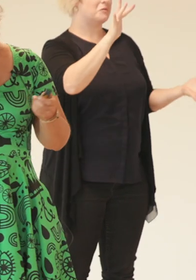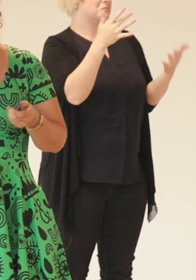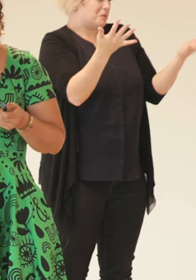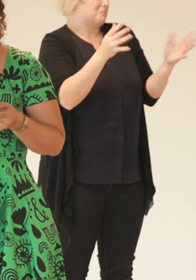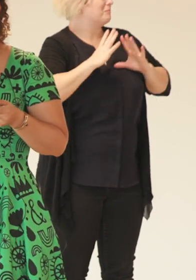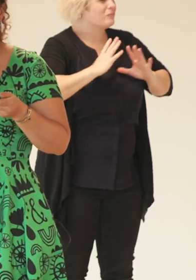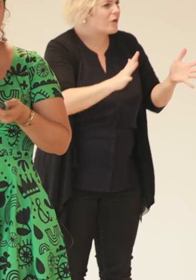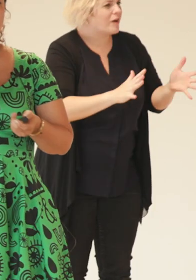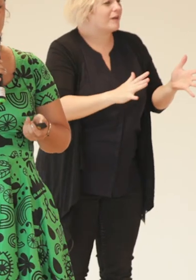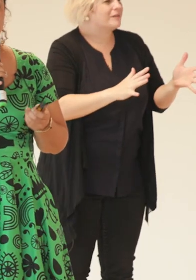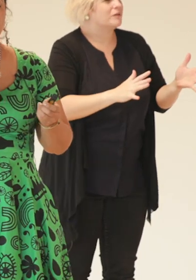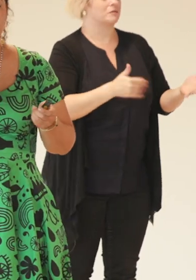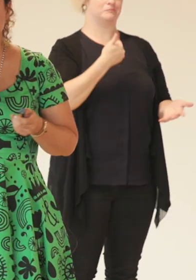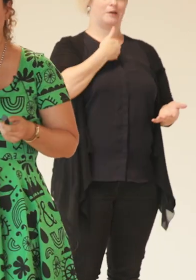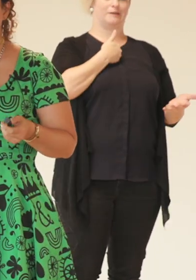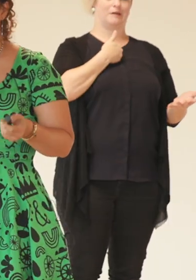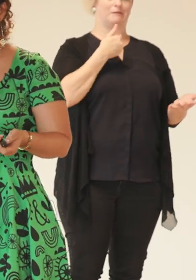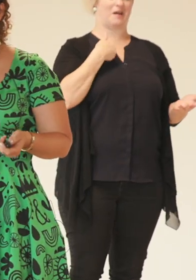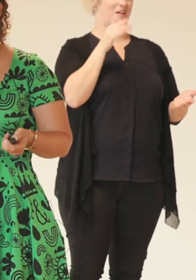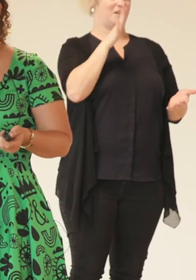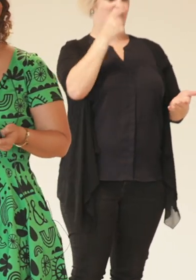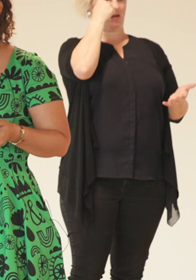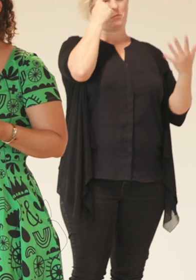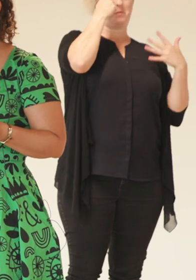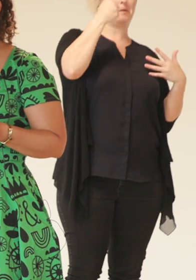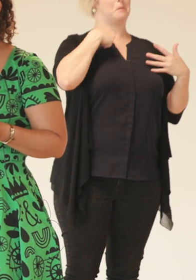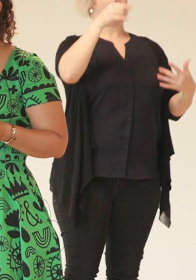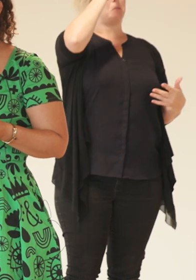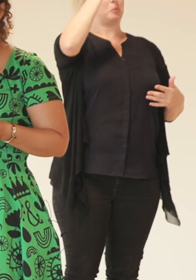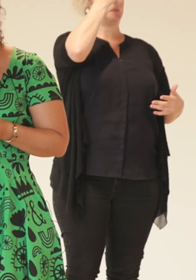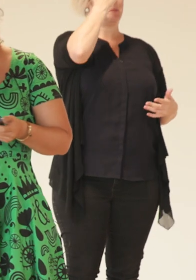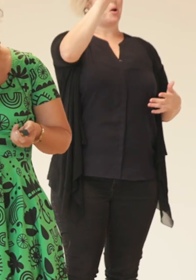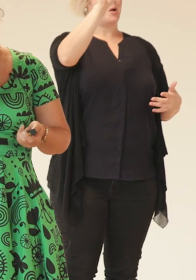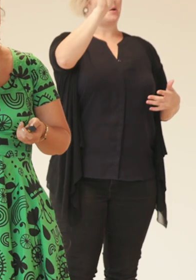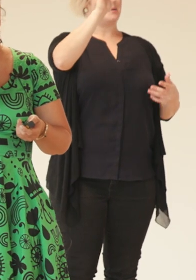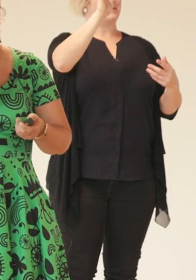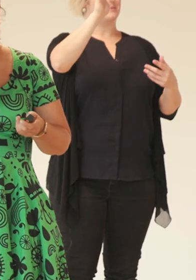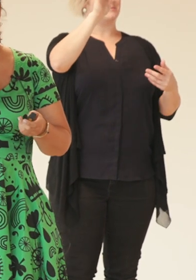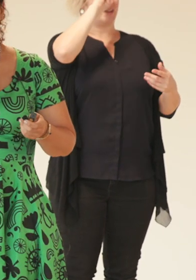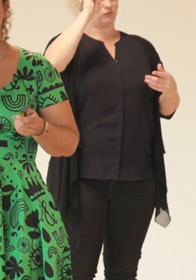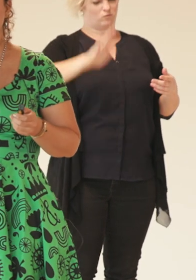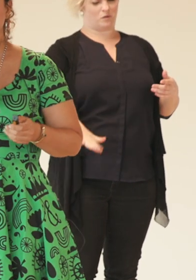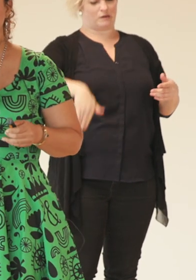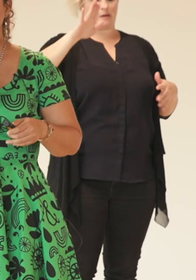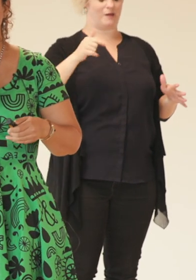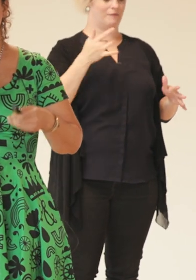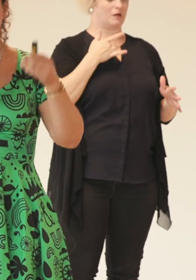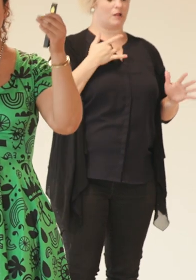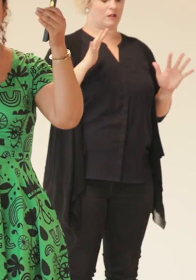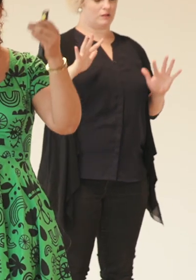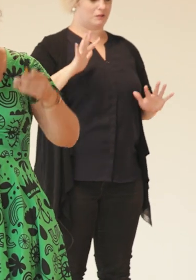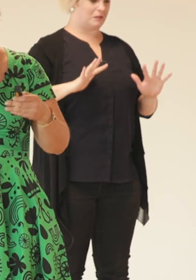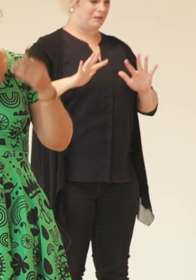am now, but I, growing up, you know, this tiny little girl, didn't feel that way. So I also feel